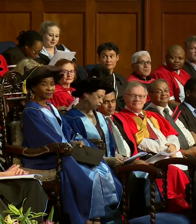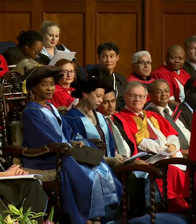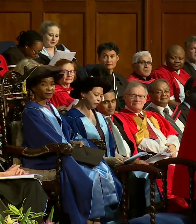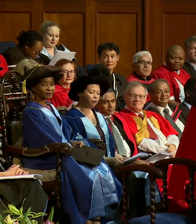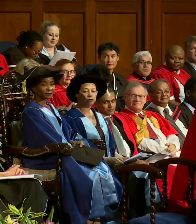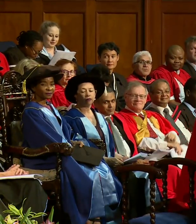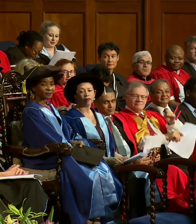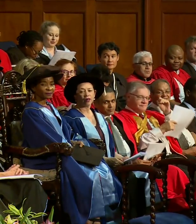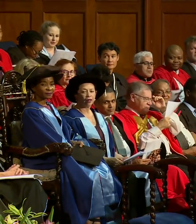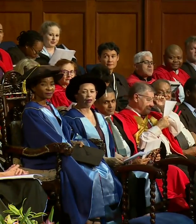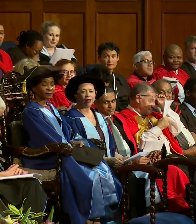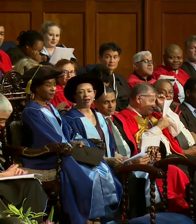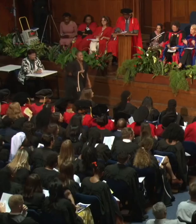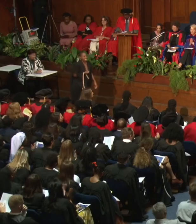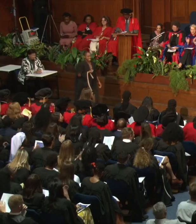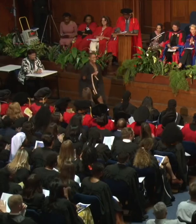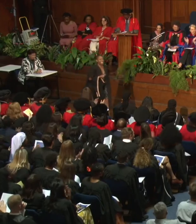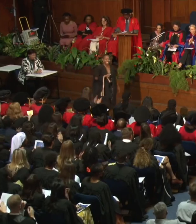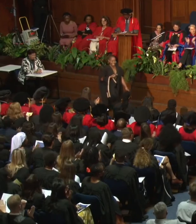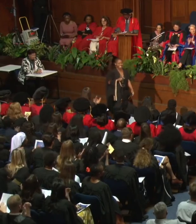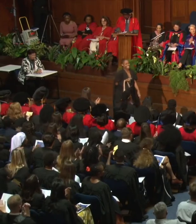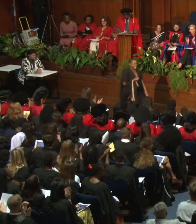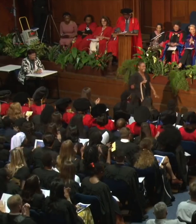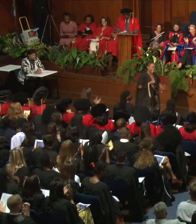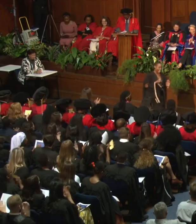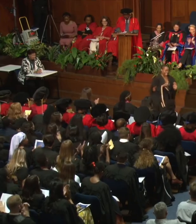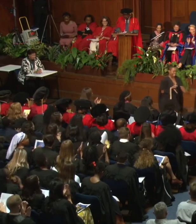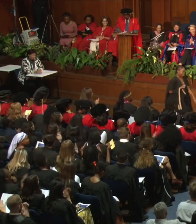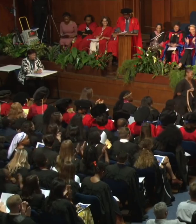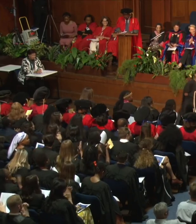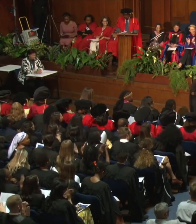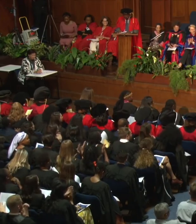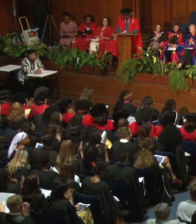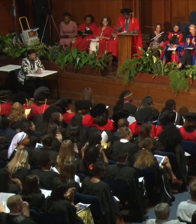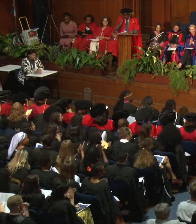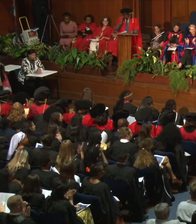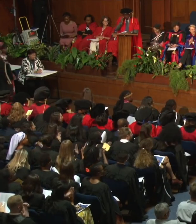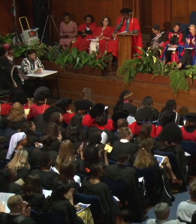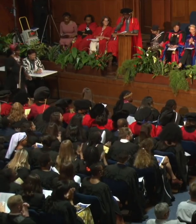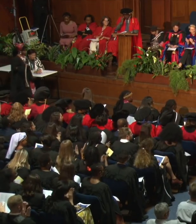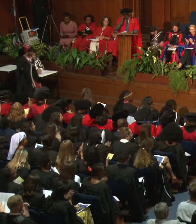Nontu Mekelelo Magwa.